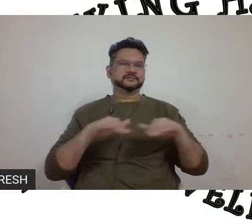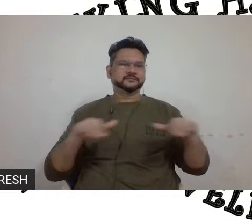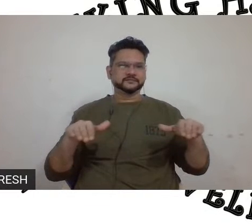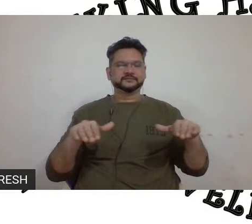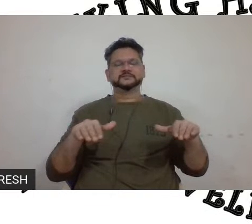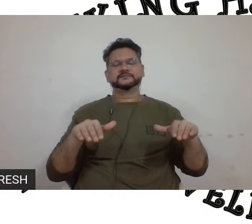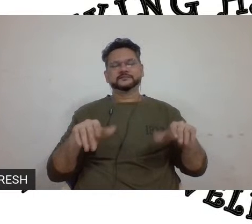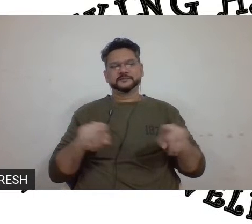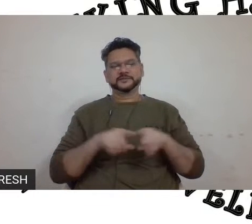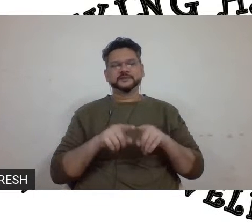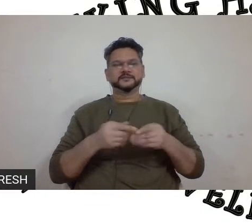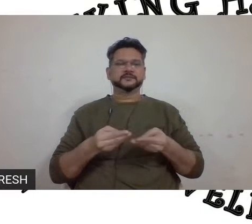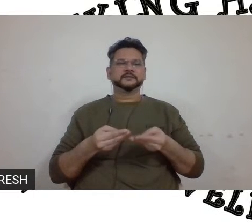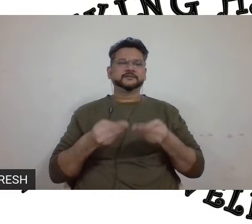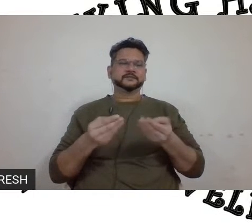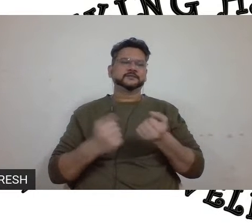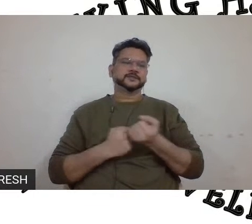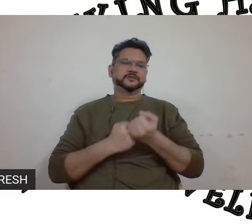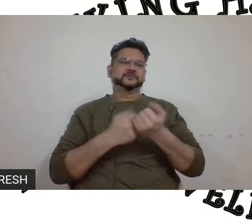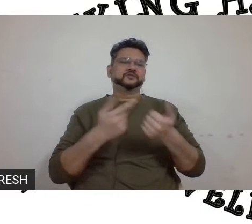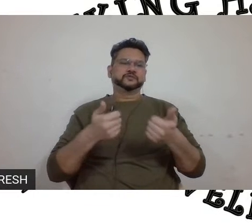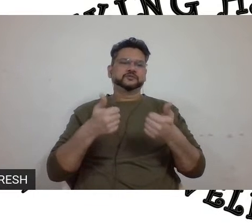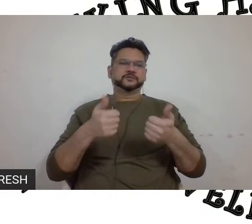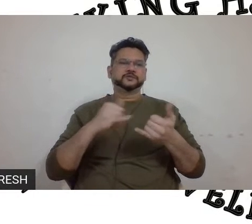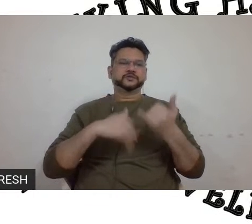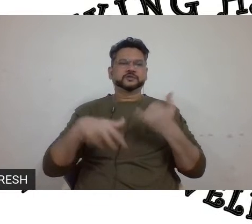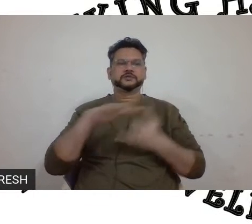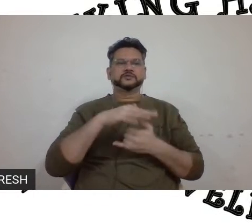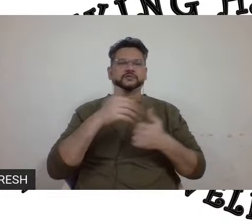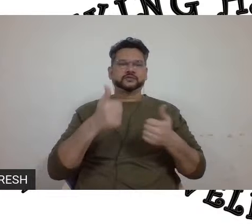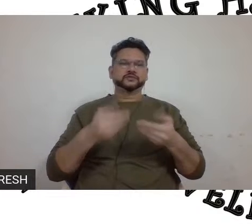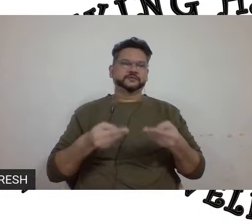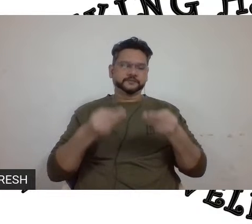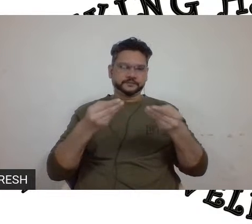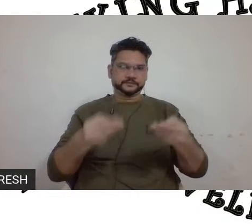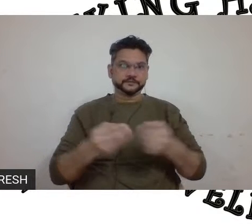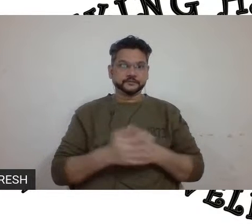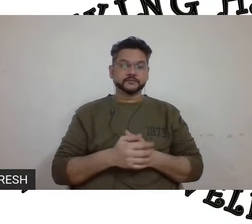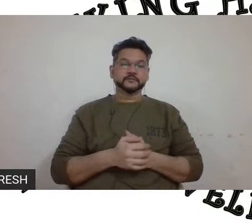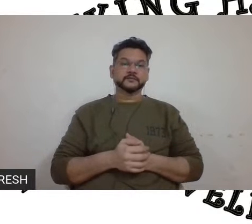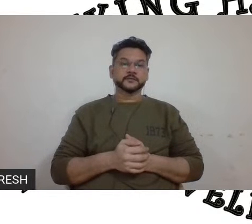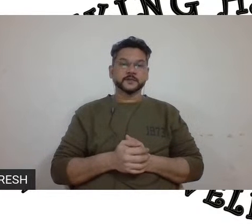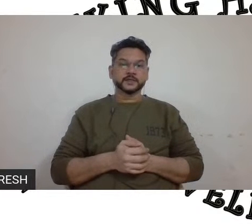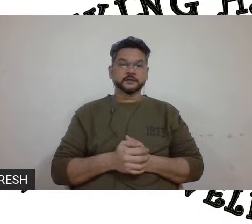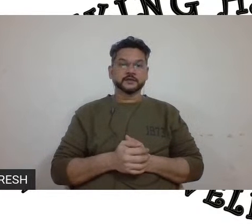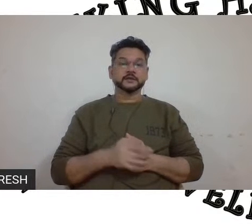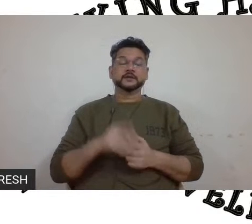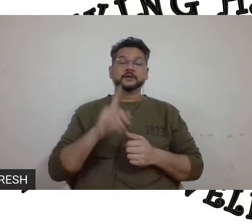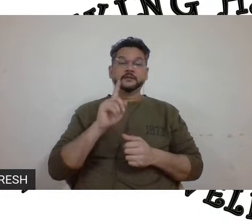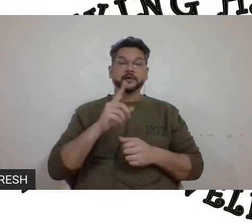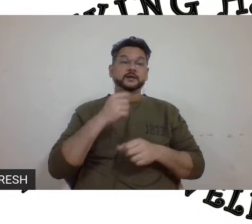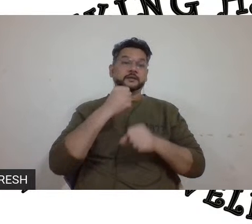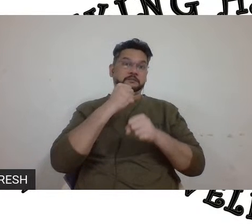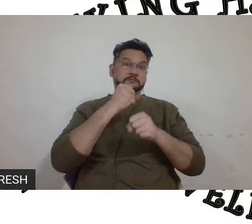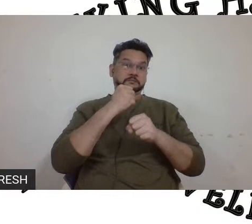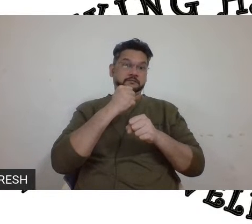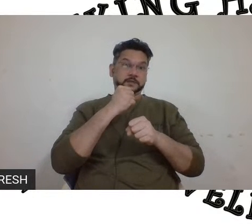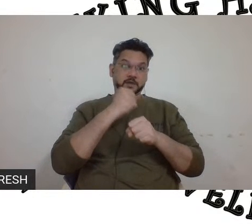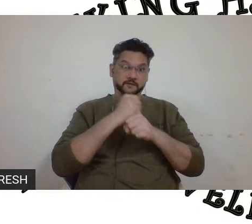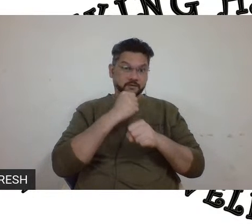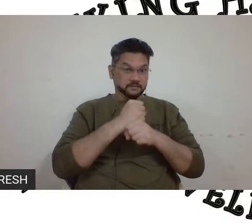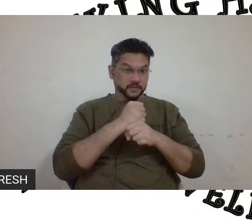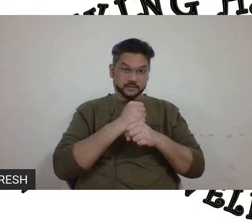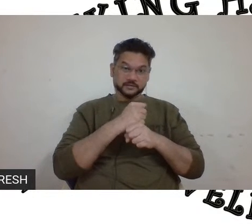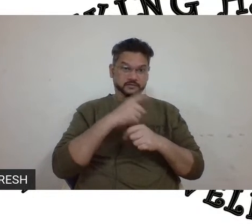a good manner to the society. So basically, like, government jobs do provide you a certain level